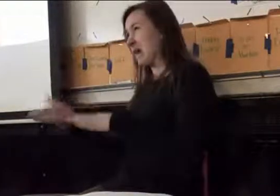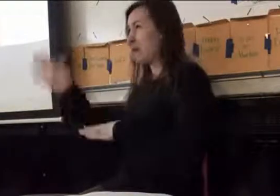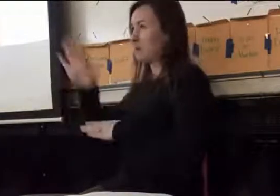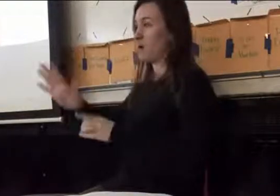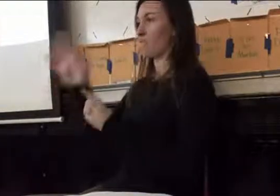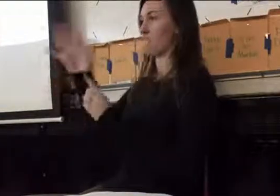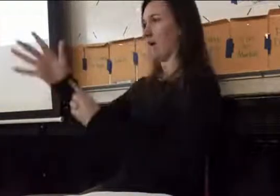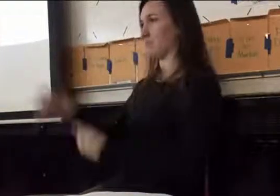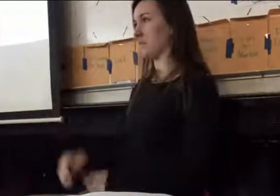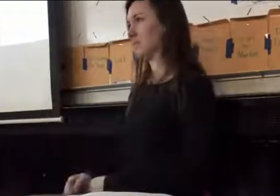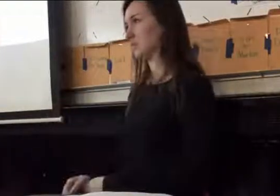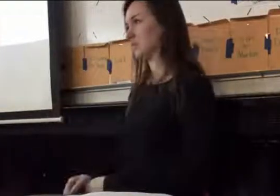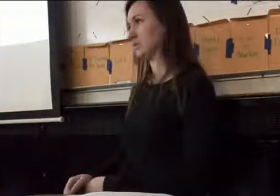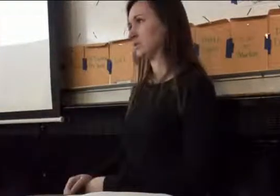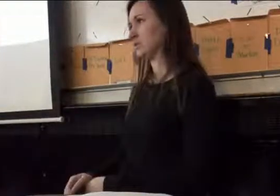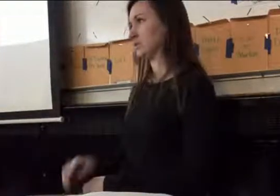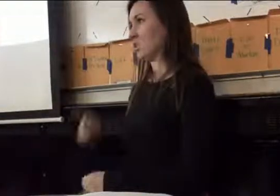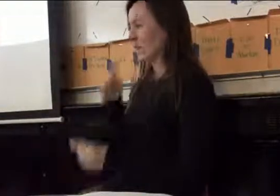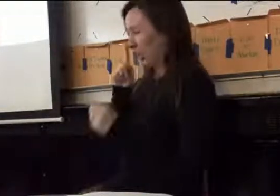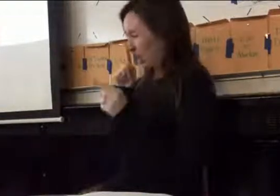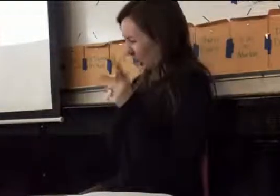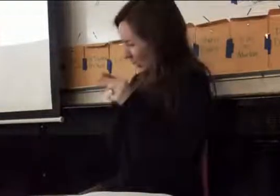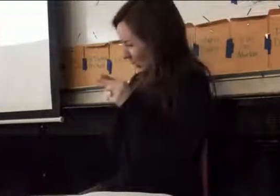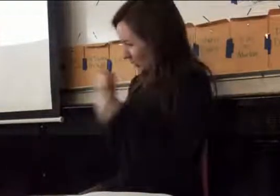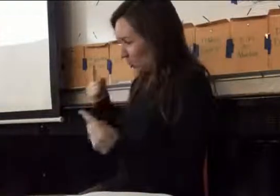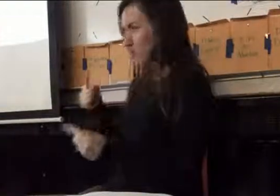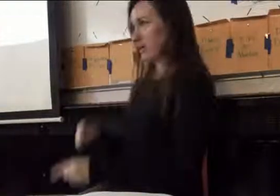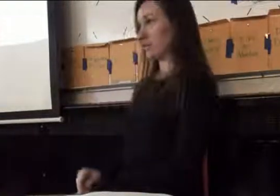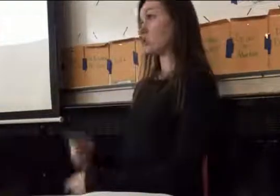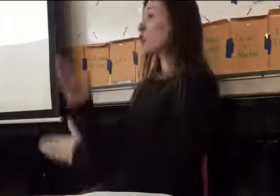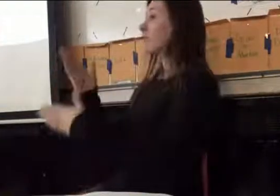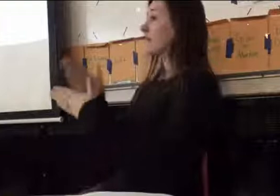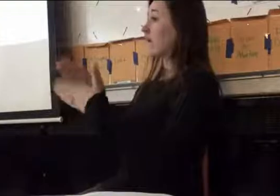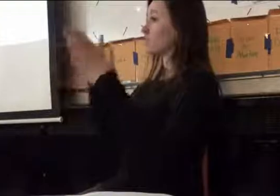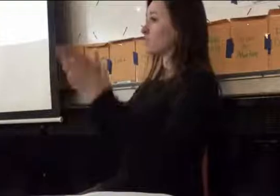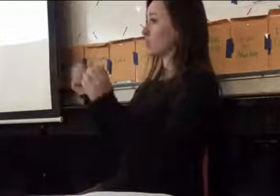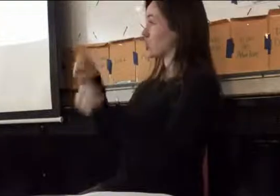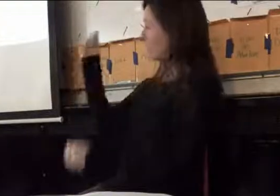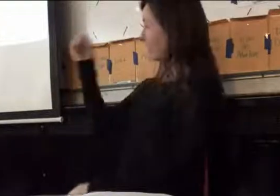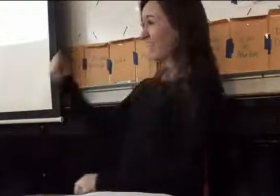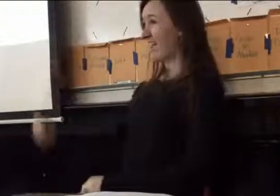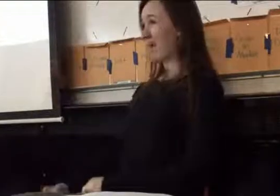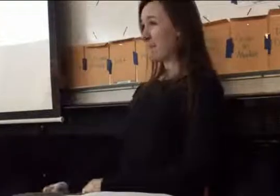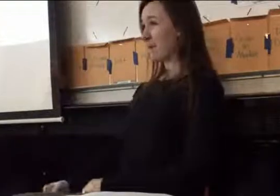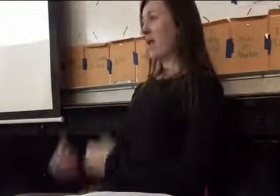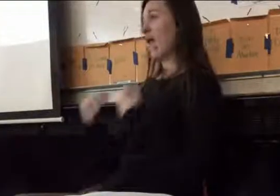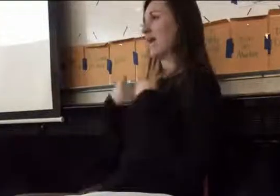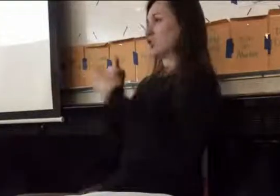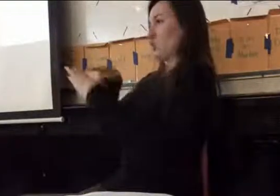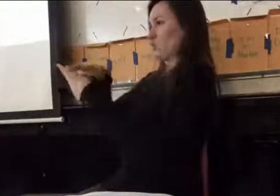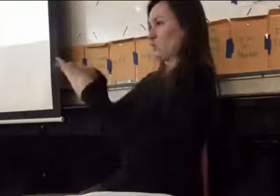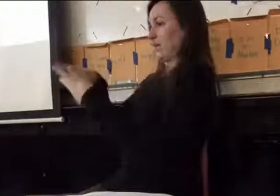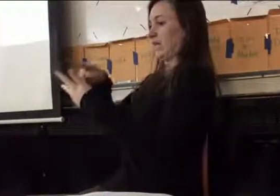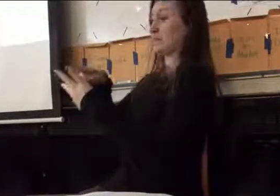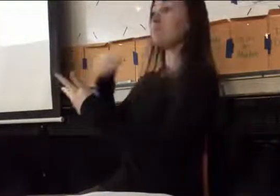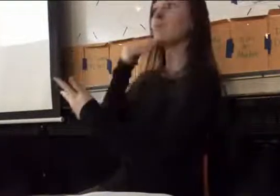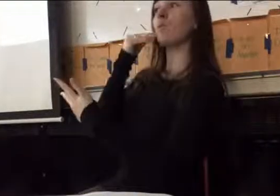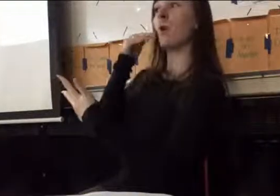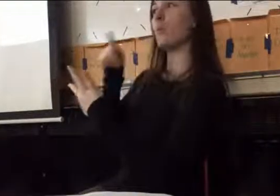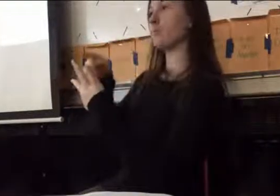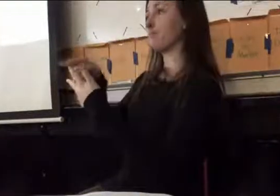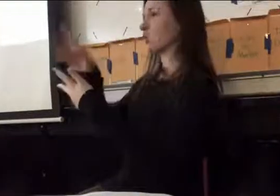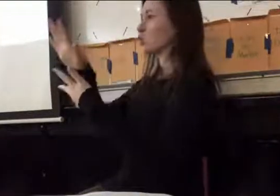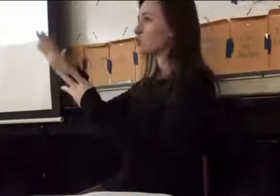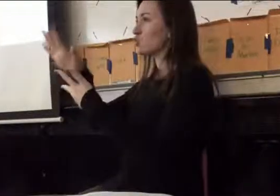That's how allergic that person is. Now, the average person with an EpiPen has 3 sets. One at home, one at school or